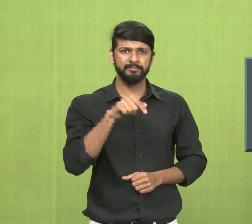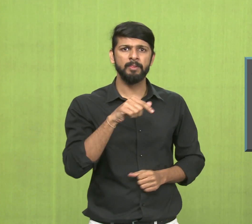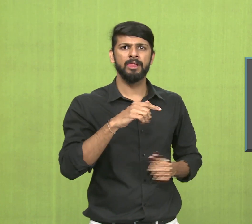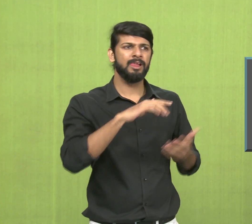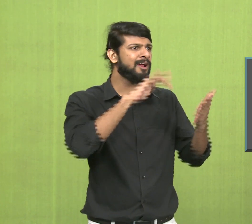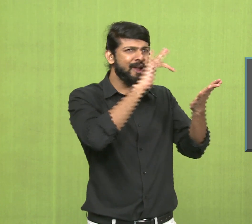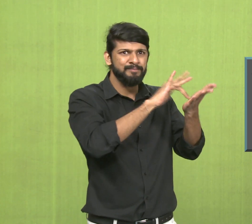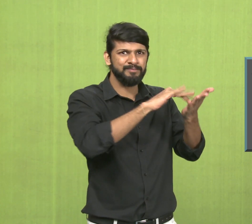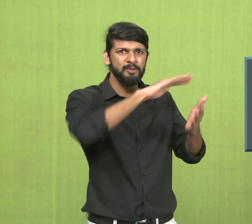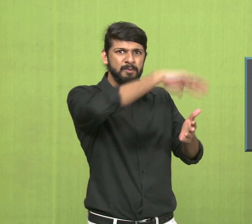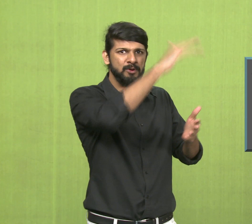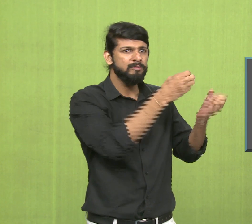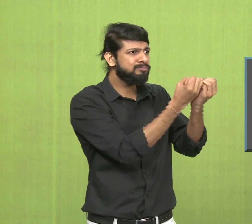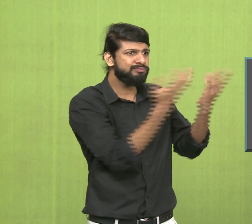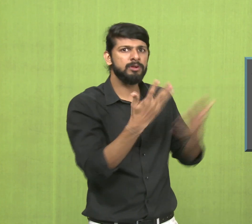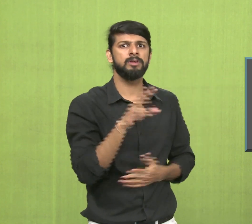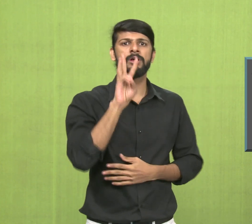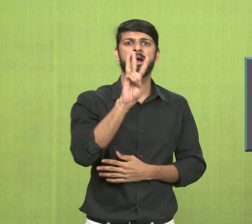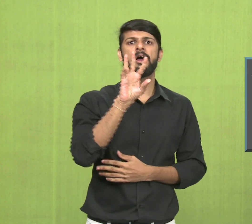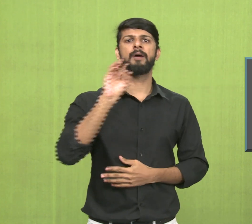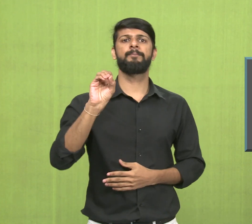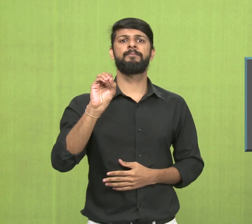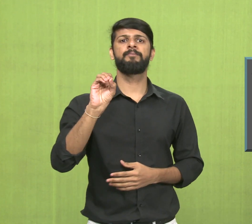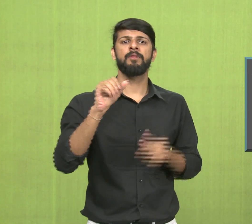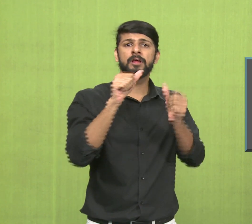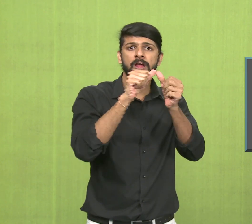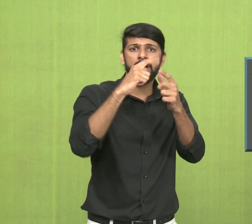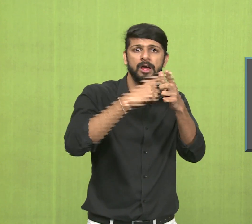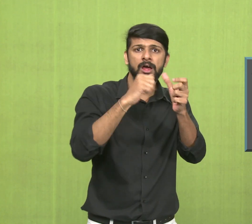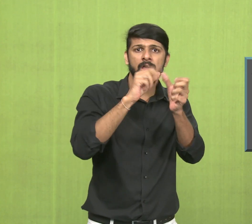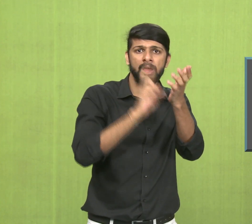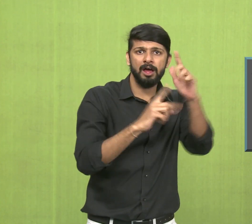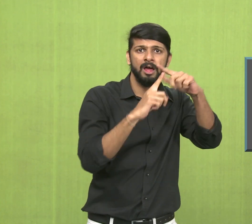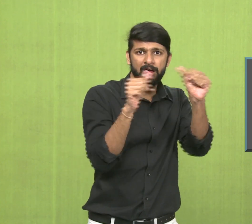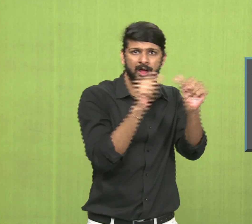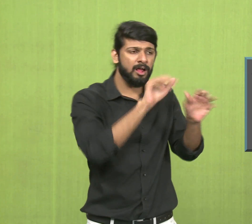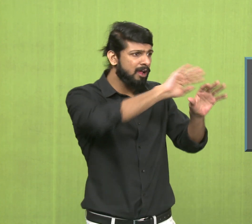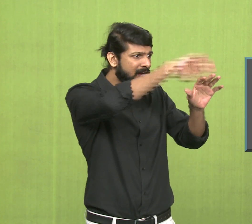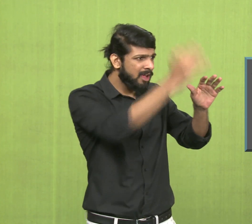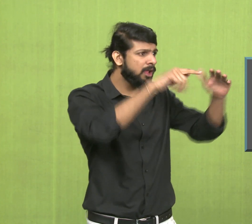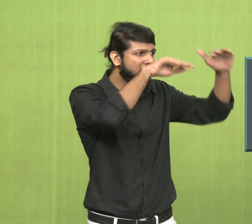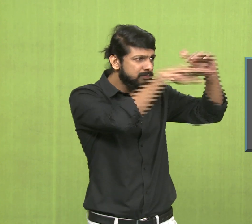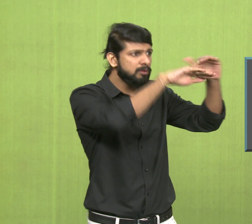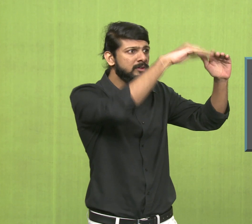Answers. First, there are 30 caves at the Ajanta cave complex.